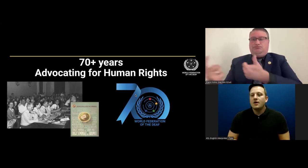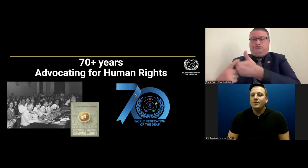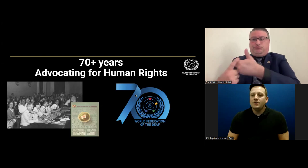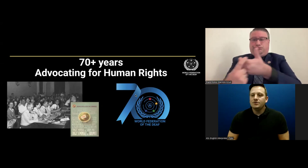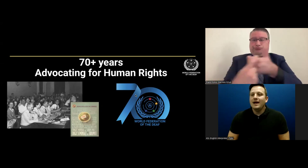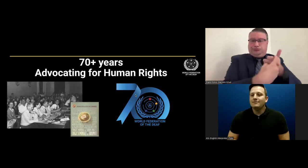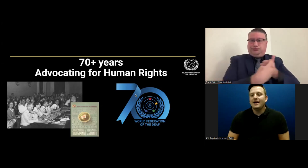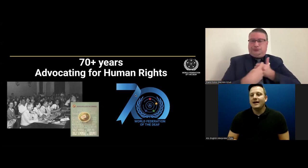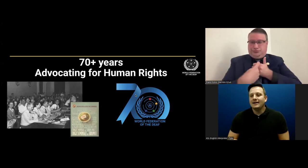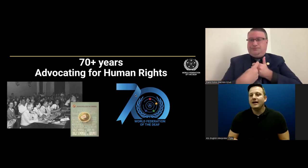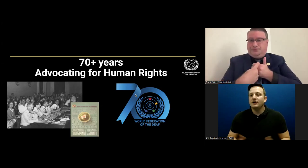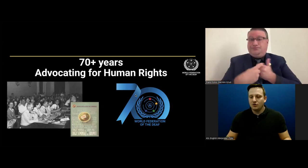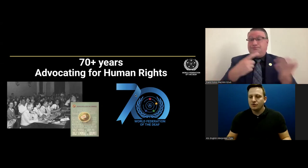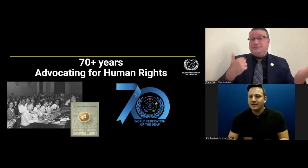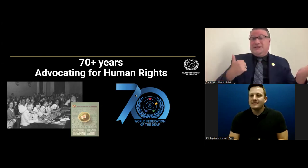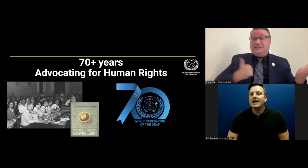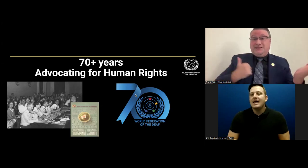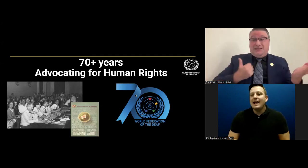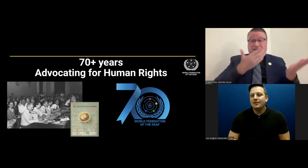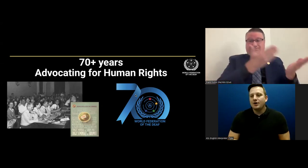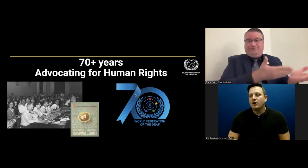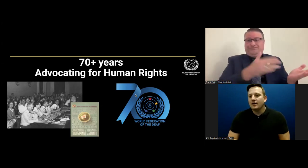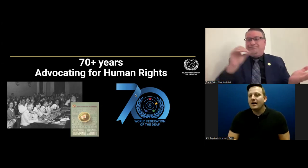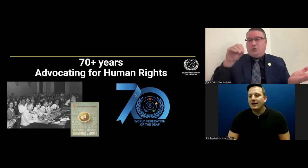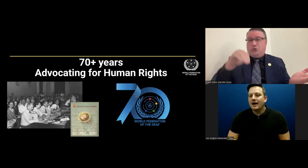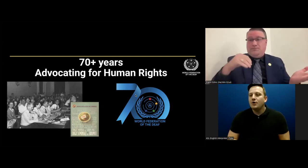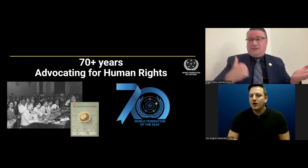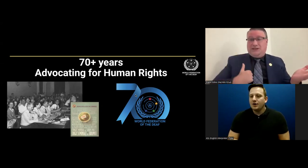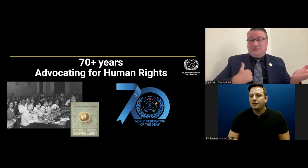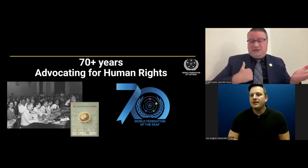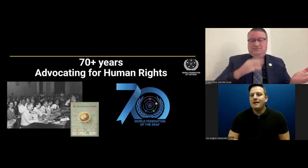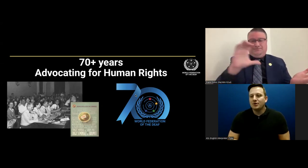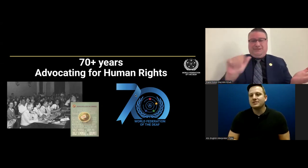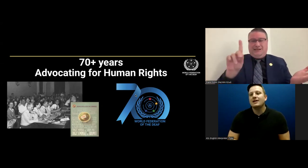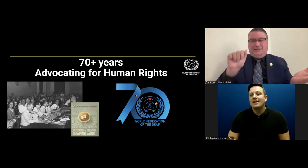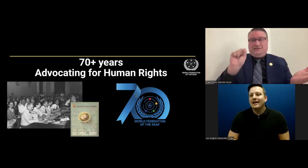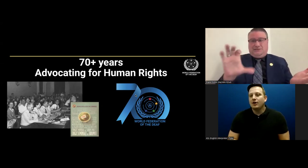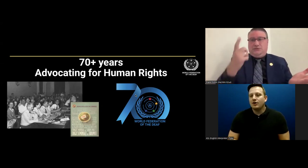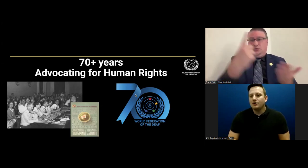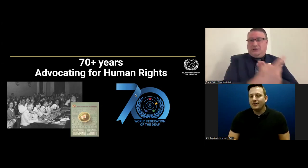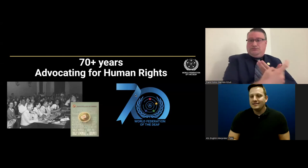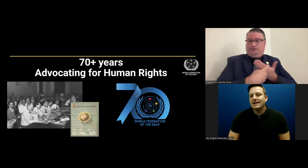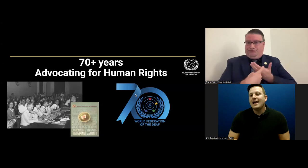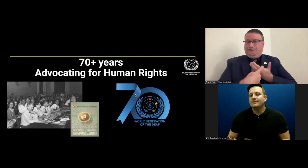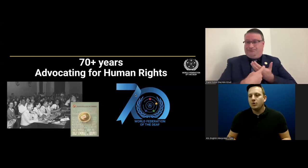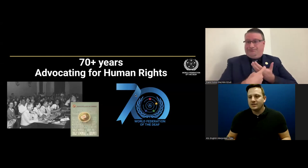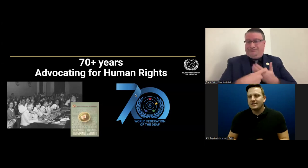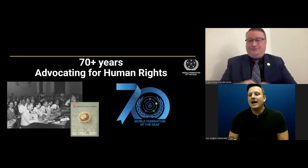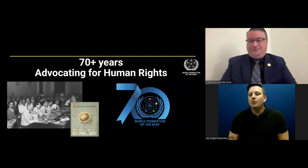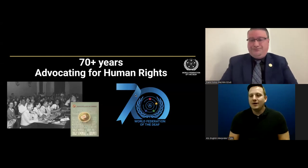We also have a Congress, and there are over 130 members in our Congress. And of course, one of